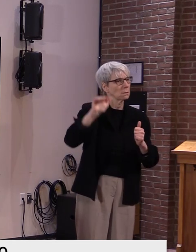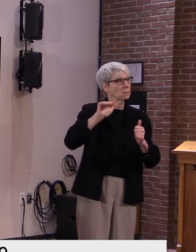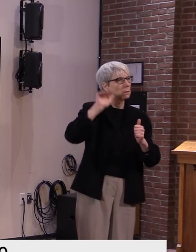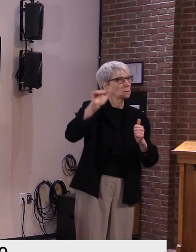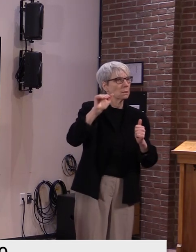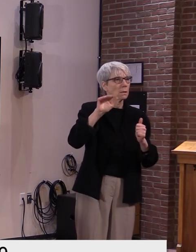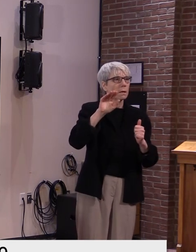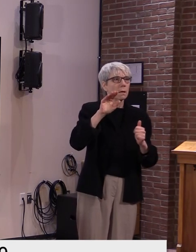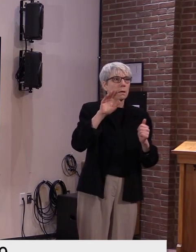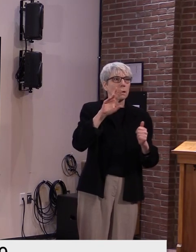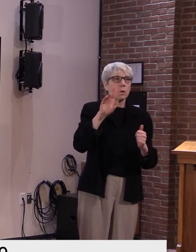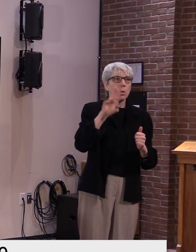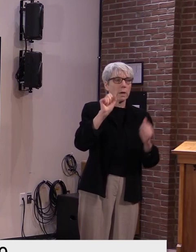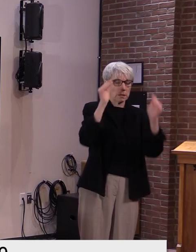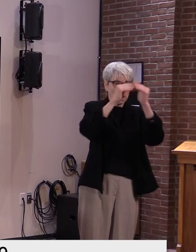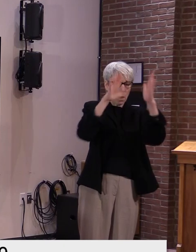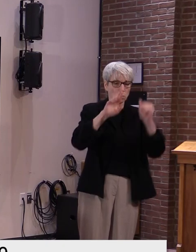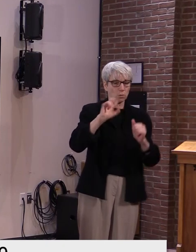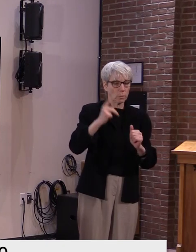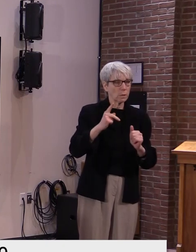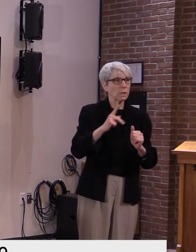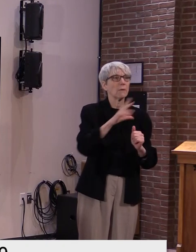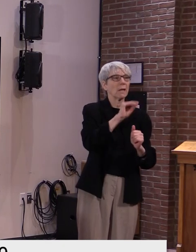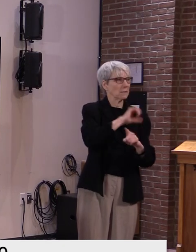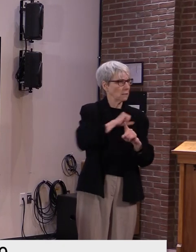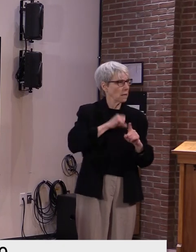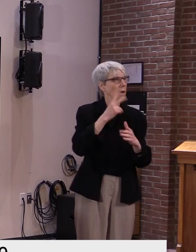the House and through the Senate. Thank you. Liz,